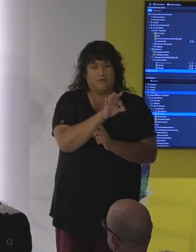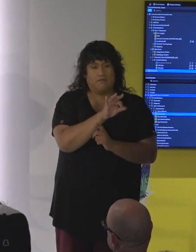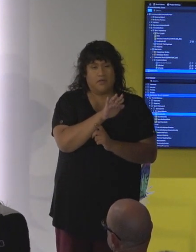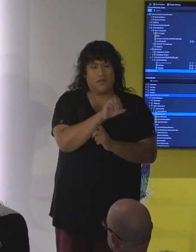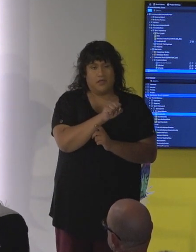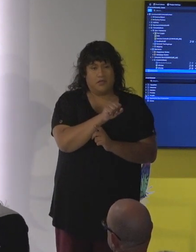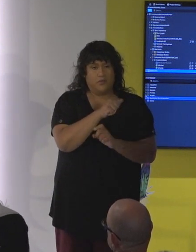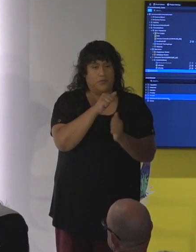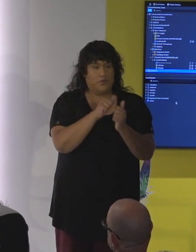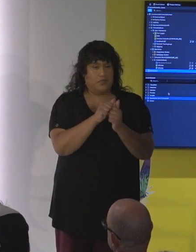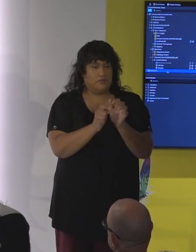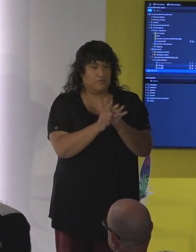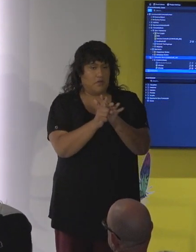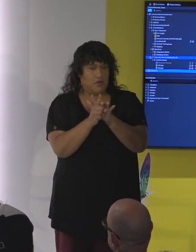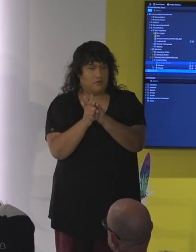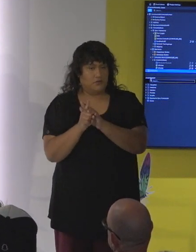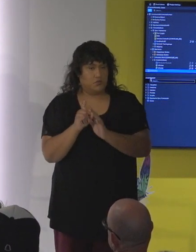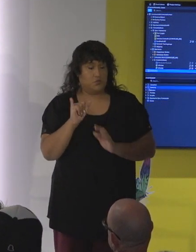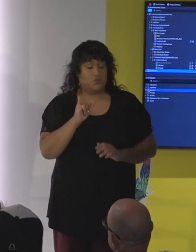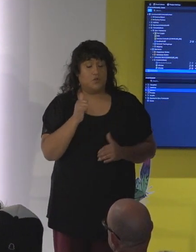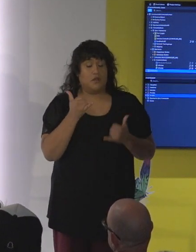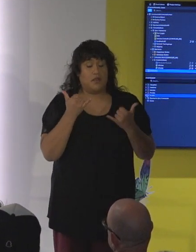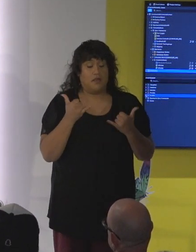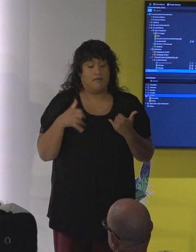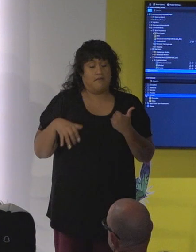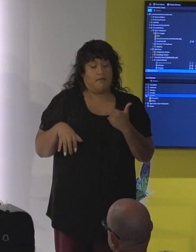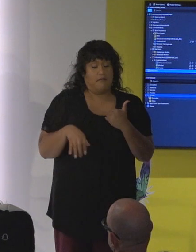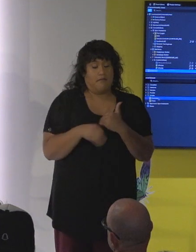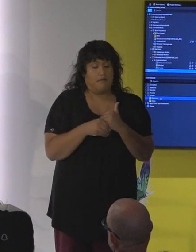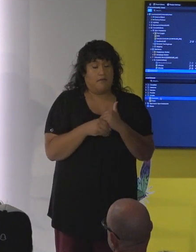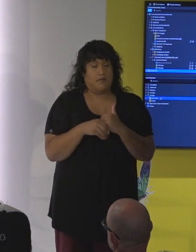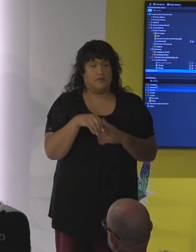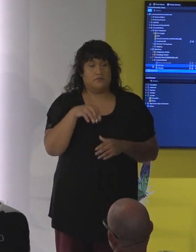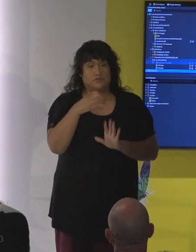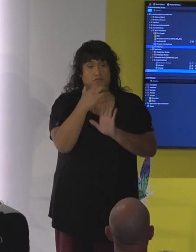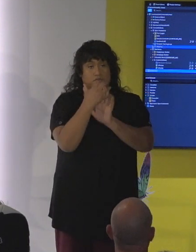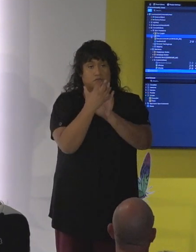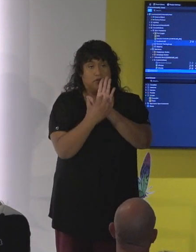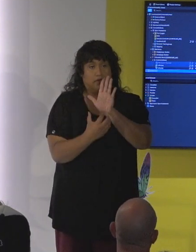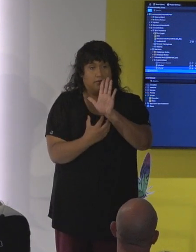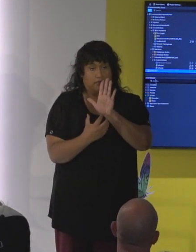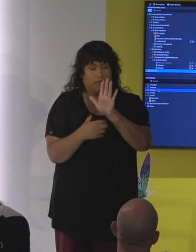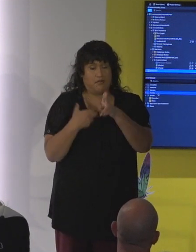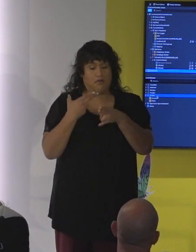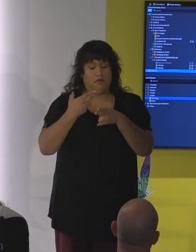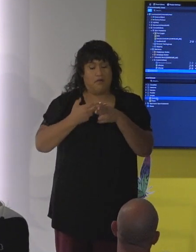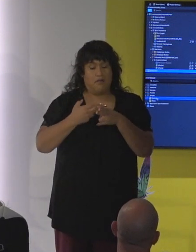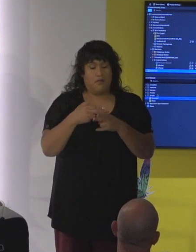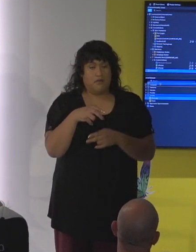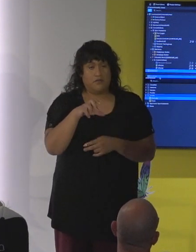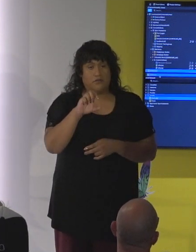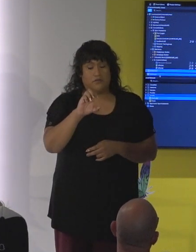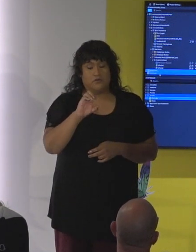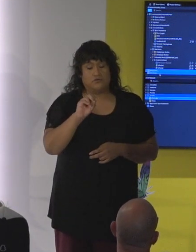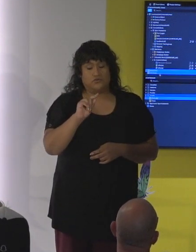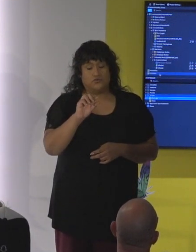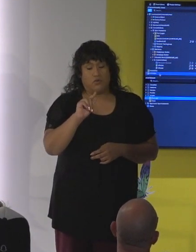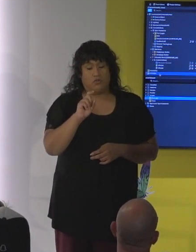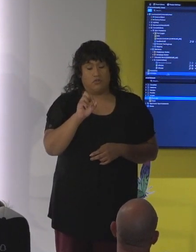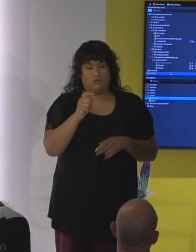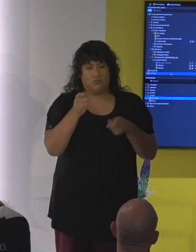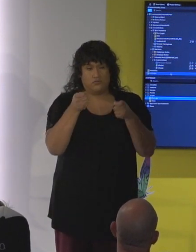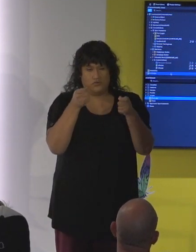of. Now we're going to bring a script called our controller. This is what's